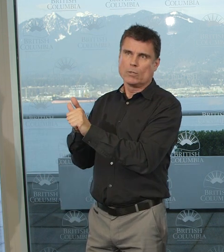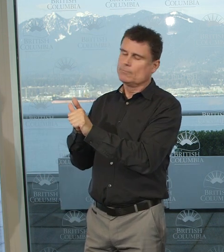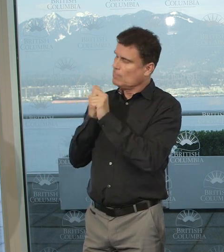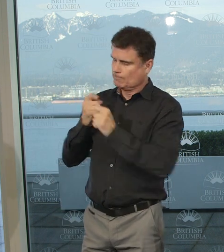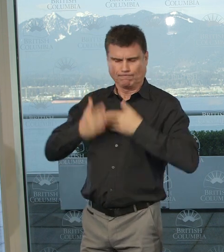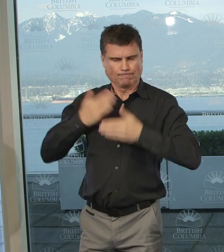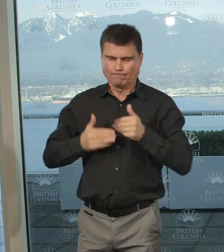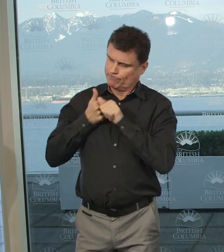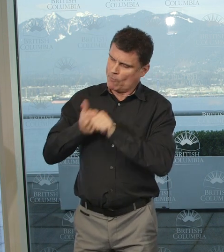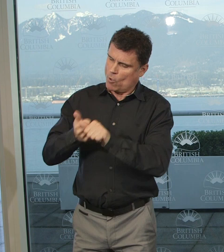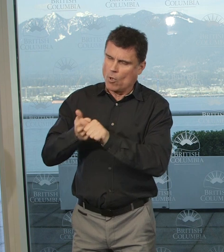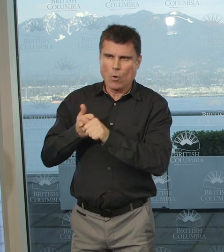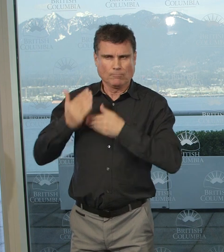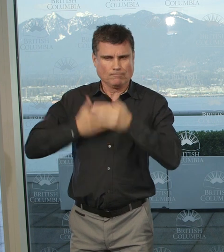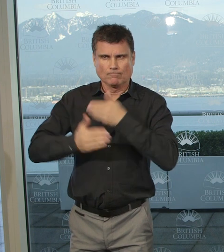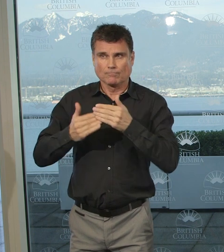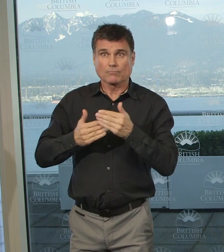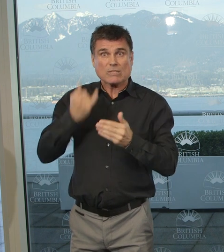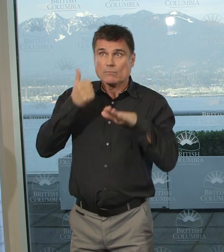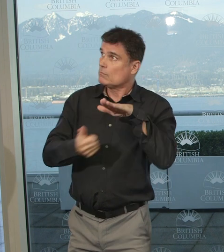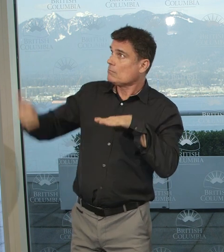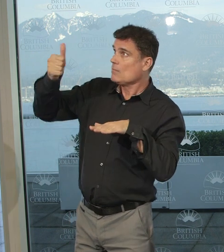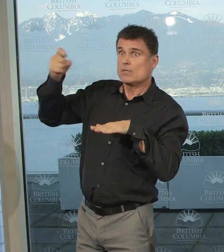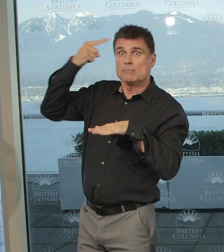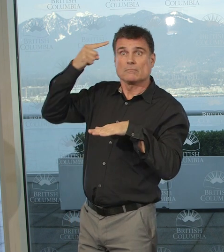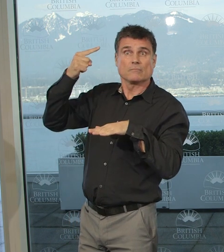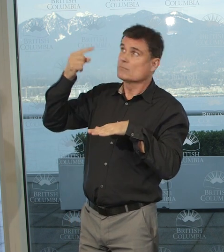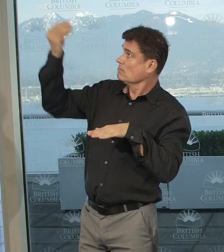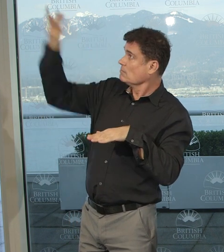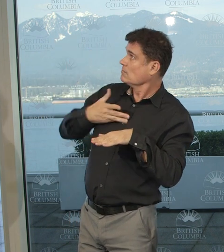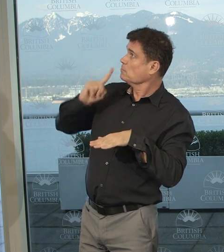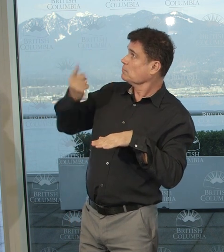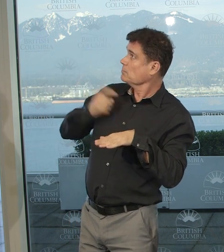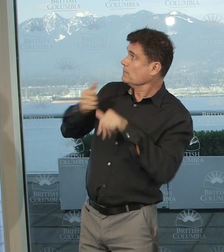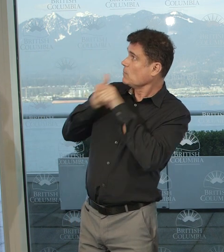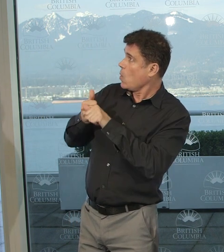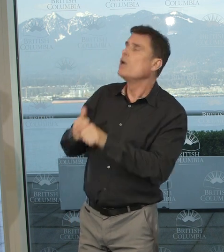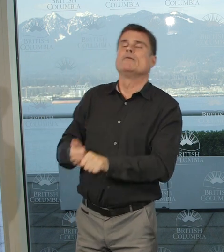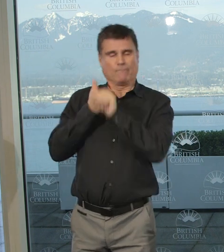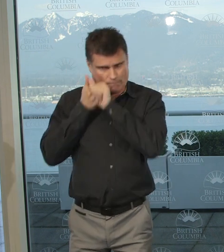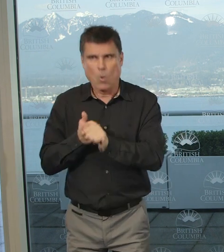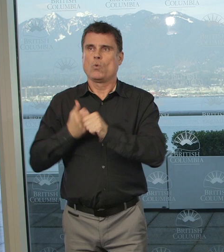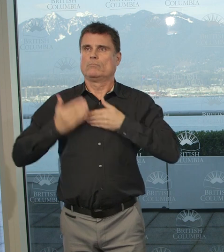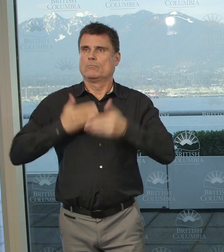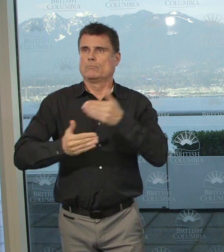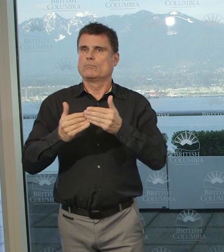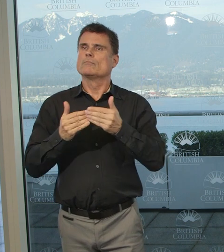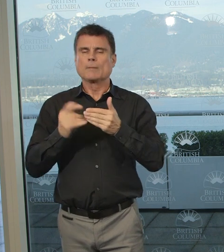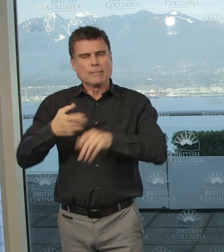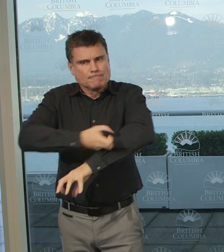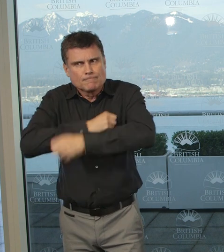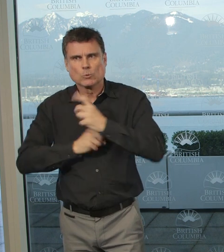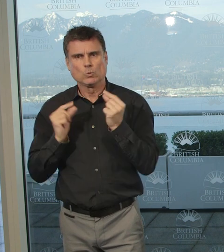until we're told we can stop. That's the fight we're in. That's the reality we're in. And doing it together makes us better as a